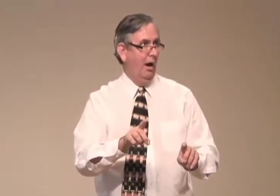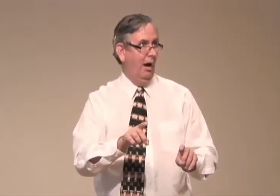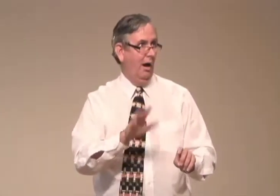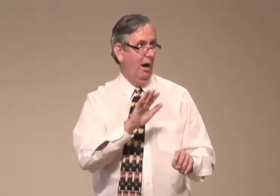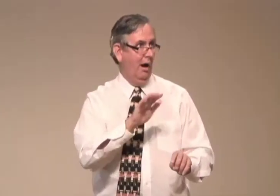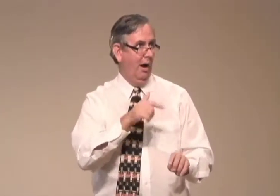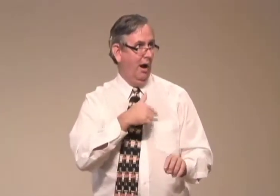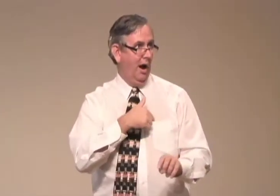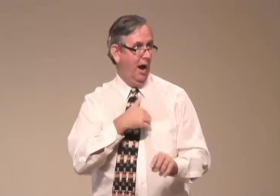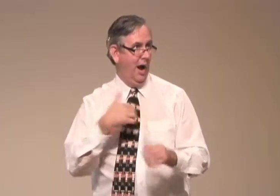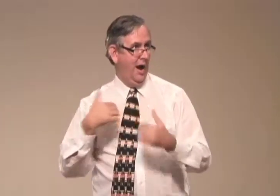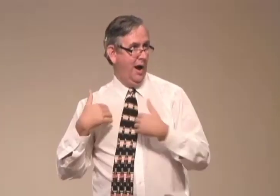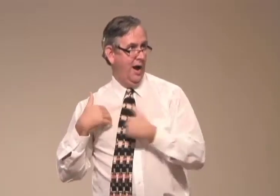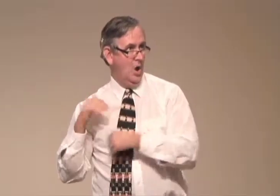Jesus said to the disciples,